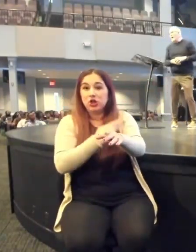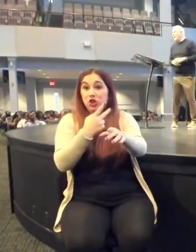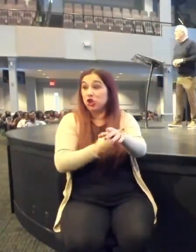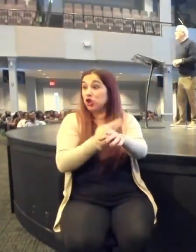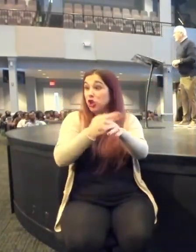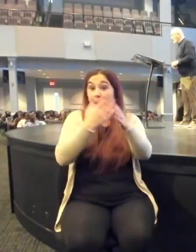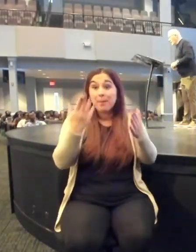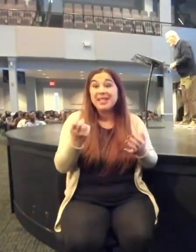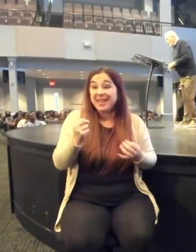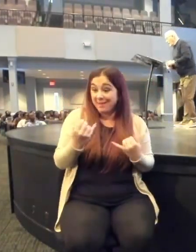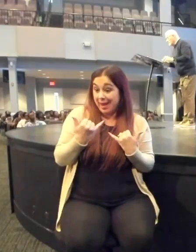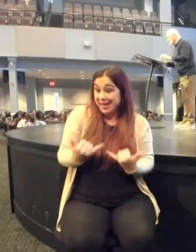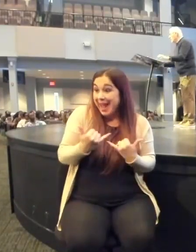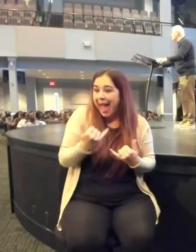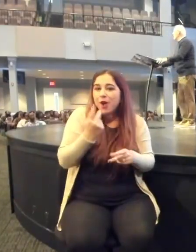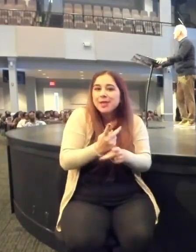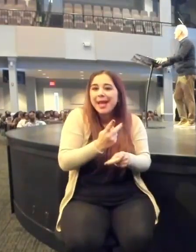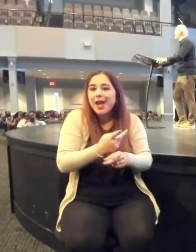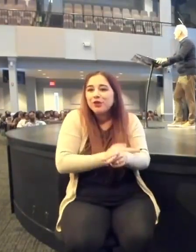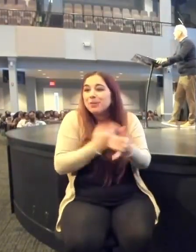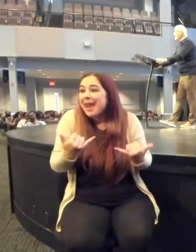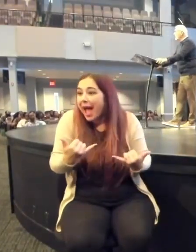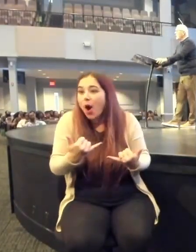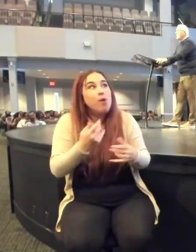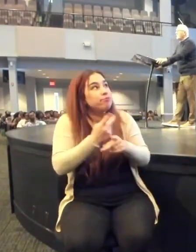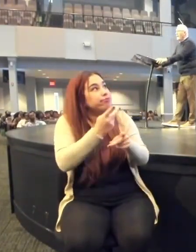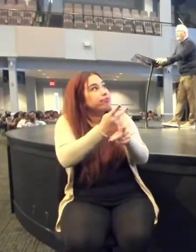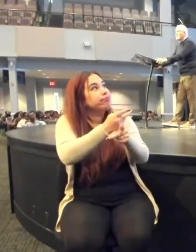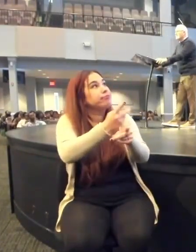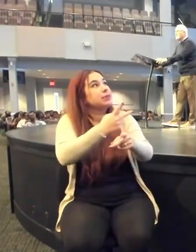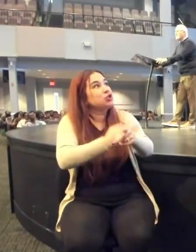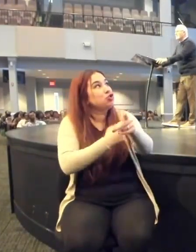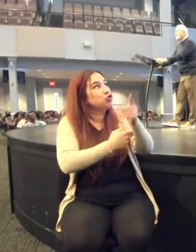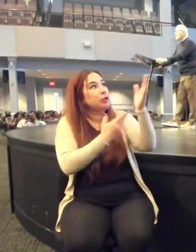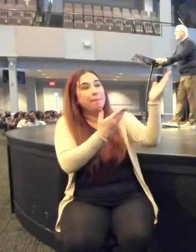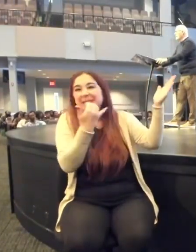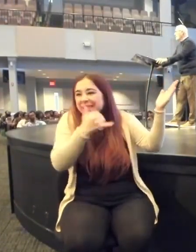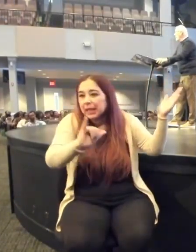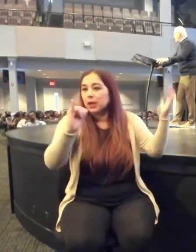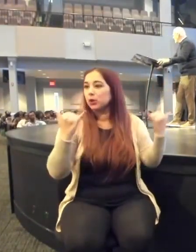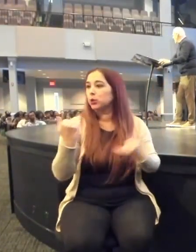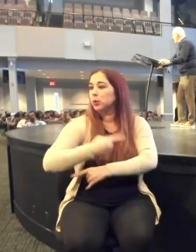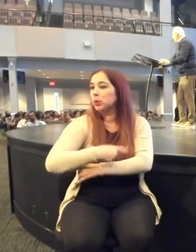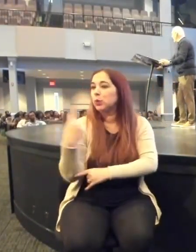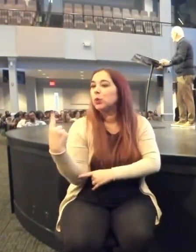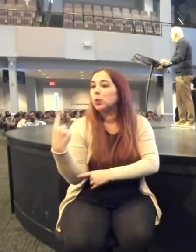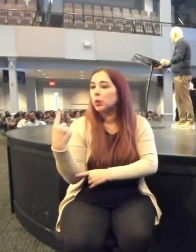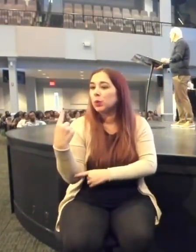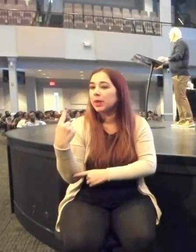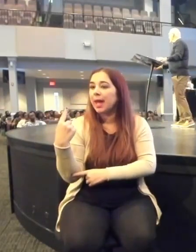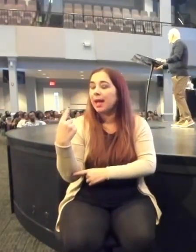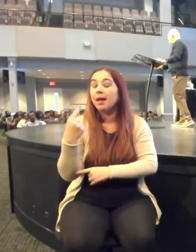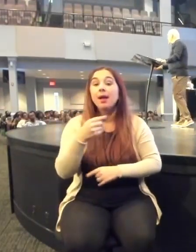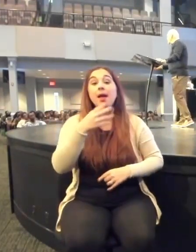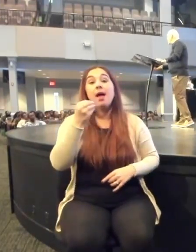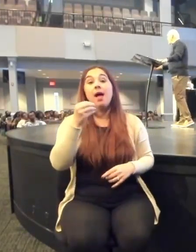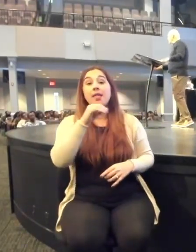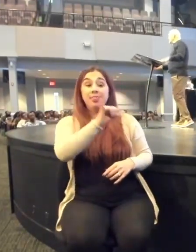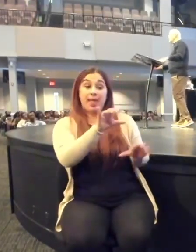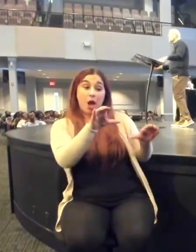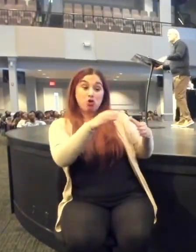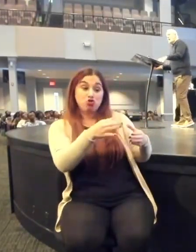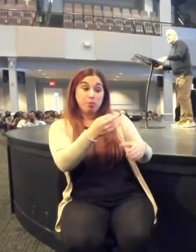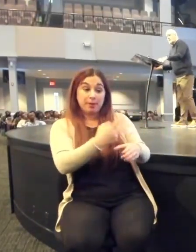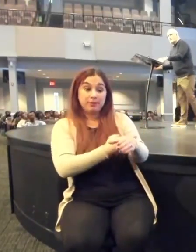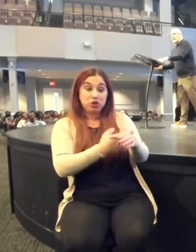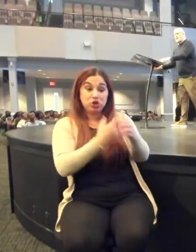this day taking care of sheep there, tending their flocks. And what we know about this particular group of shepherds